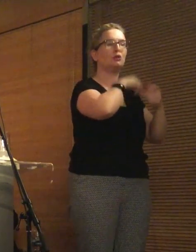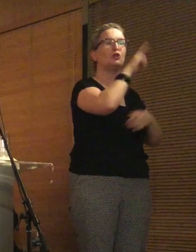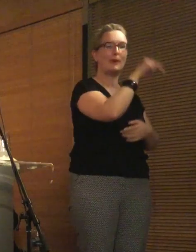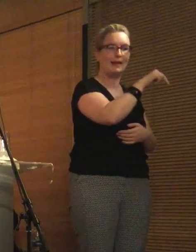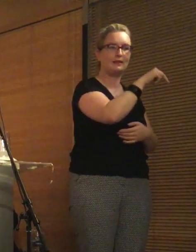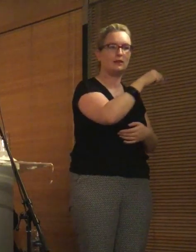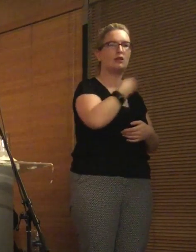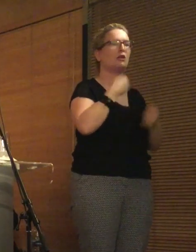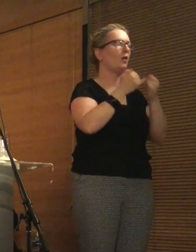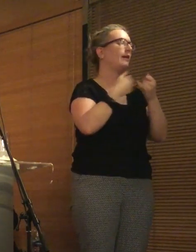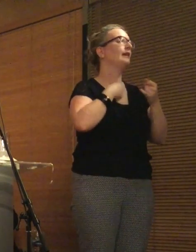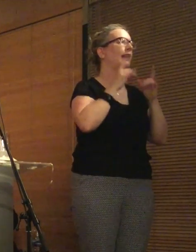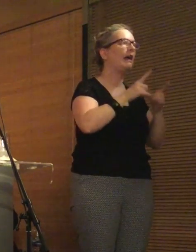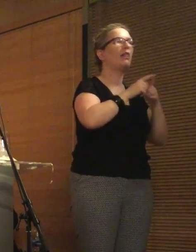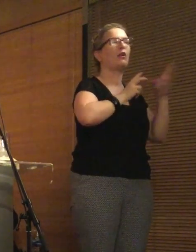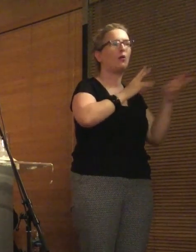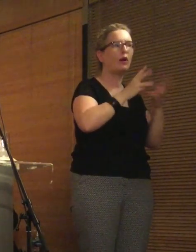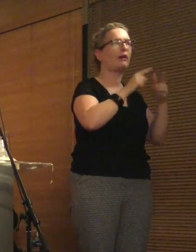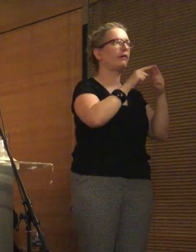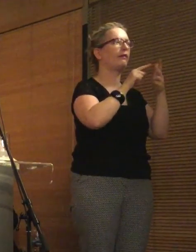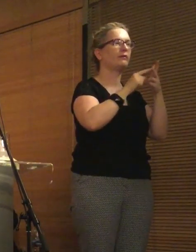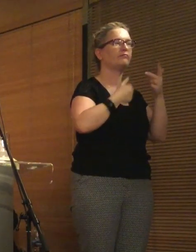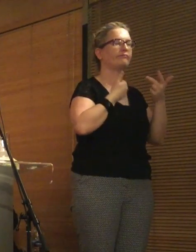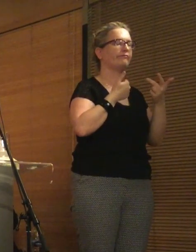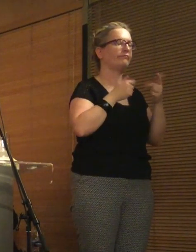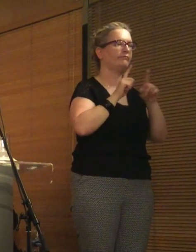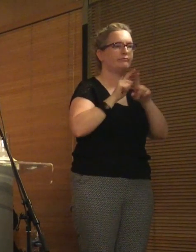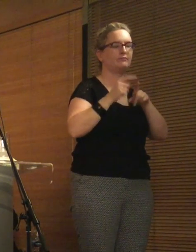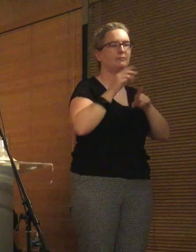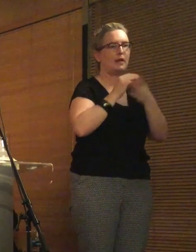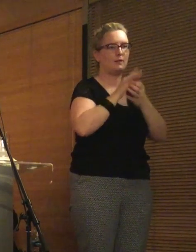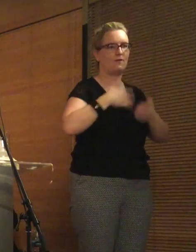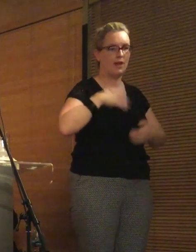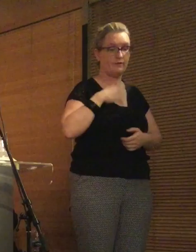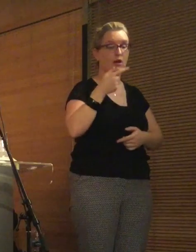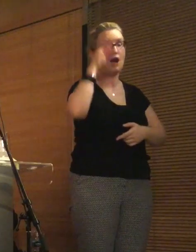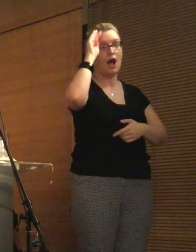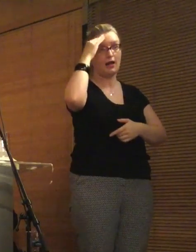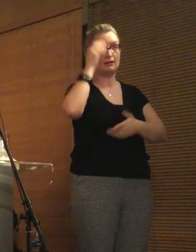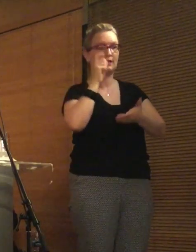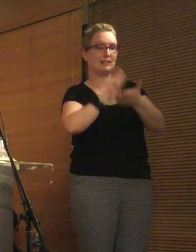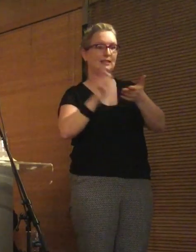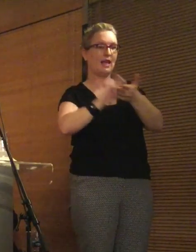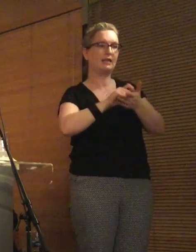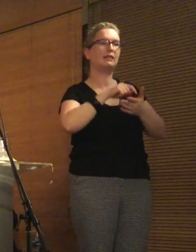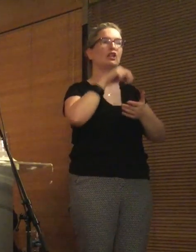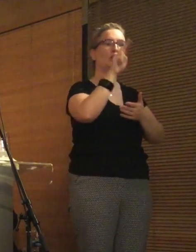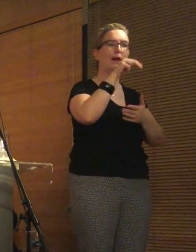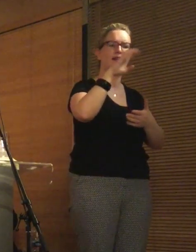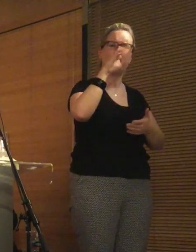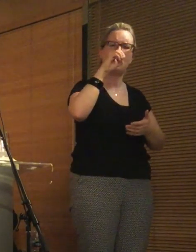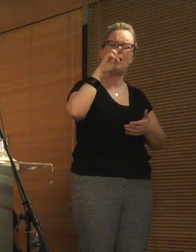education, health, work, etc. Now, Ireland signed the optional protocol to the Covenant in